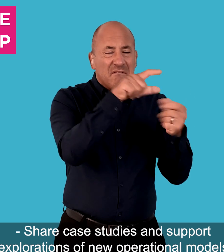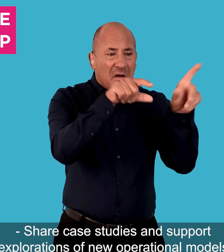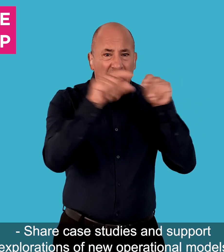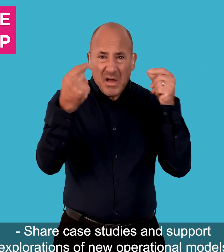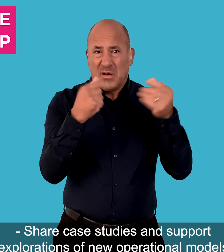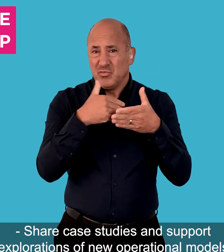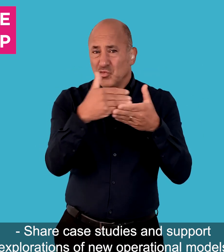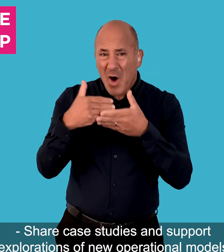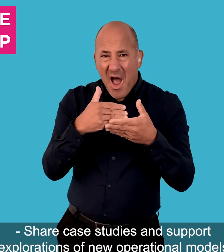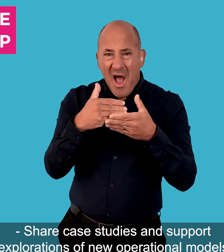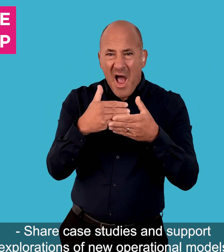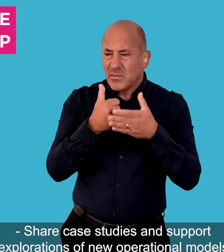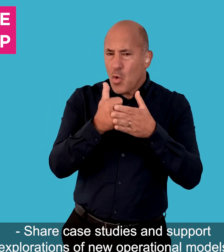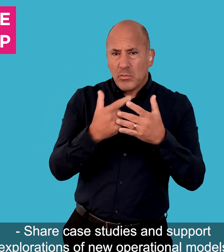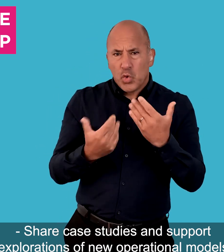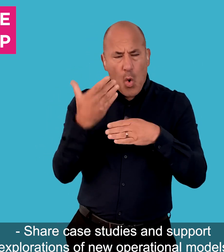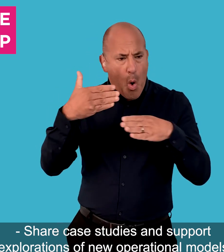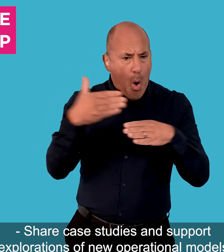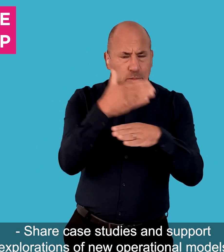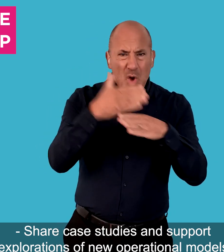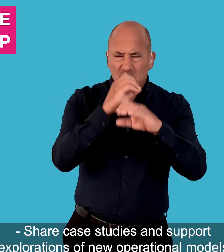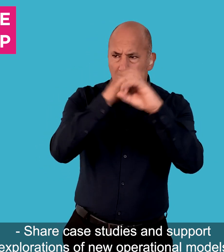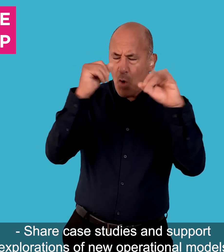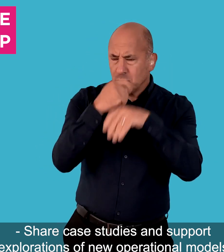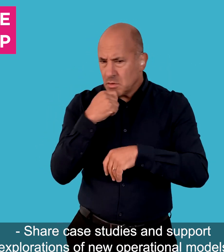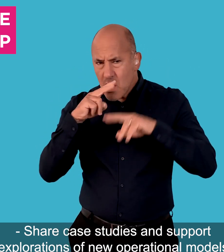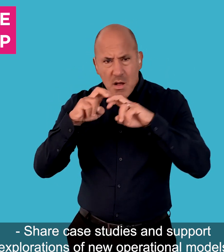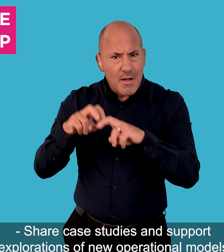support explorations of new operational models.